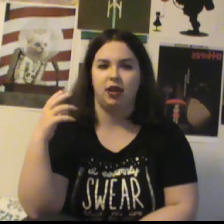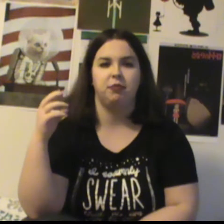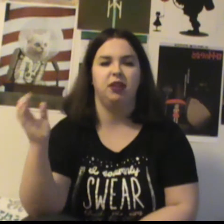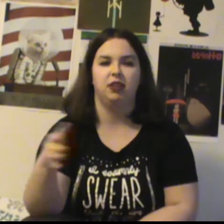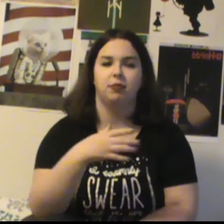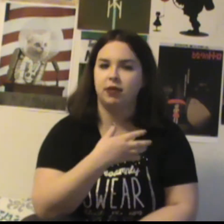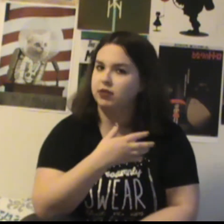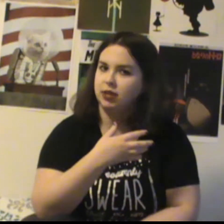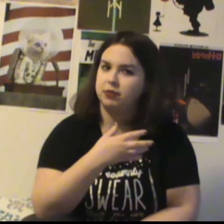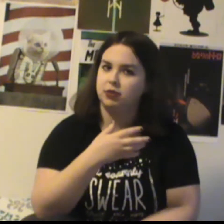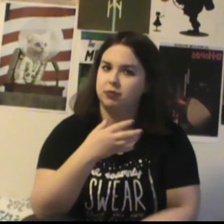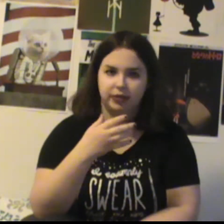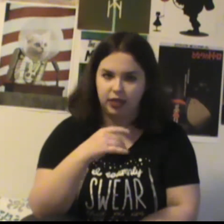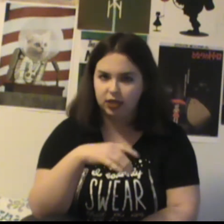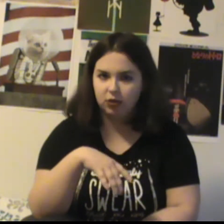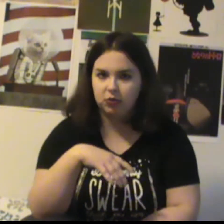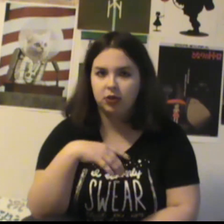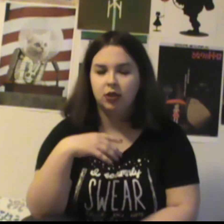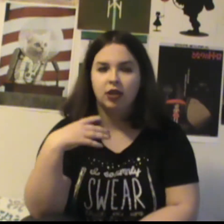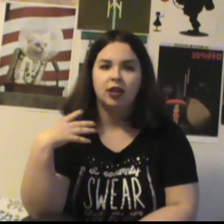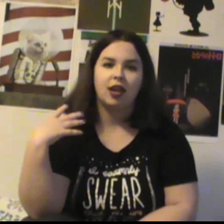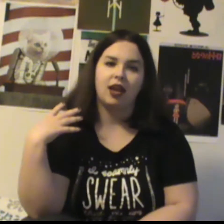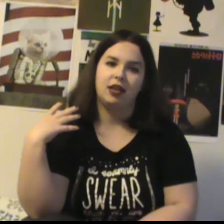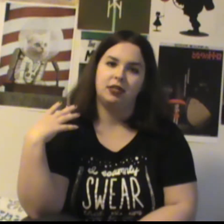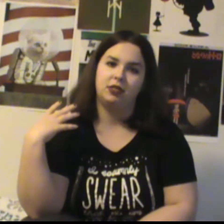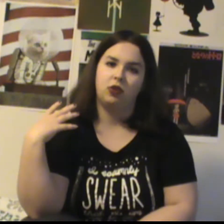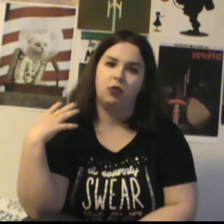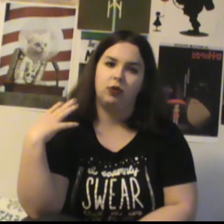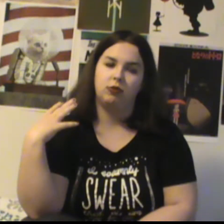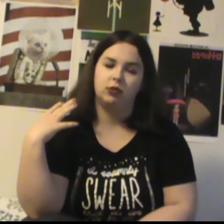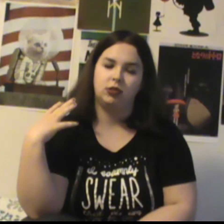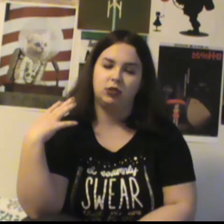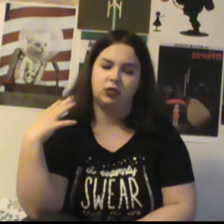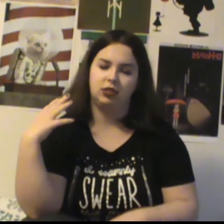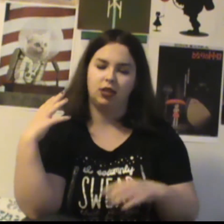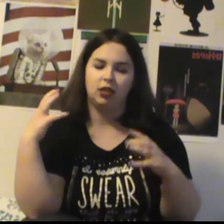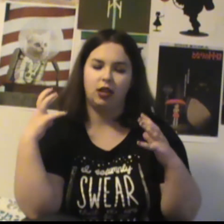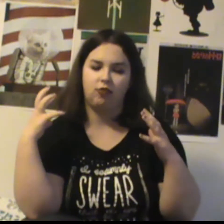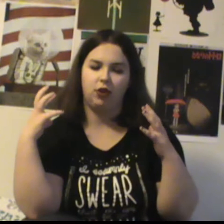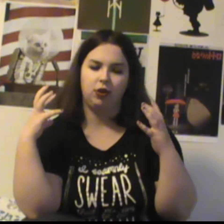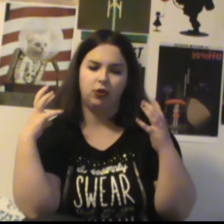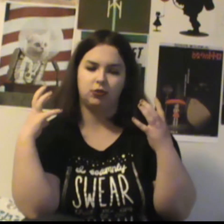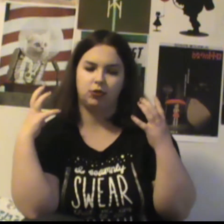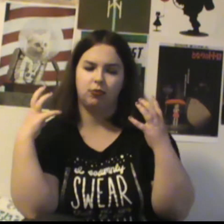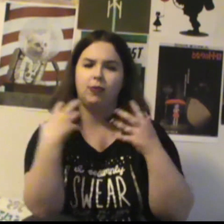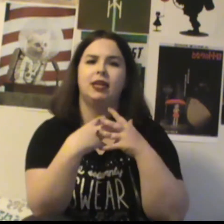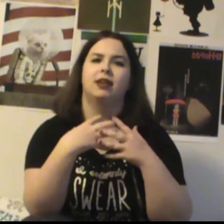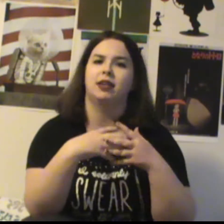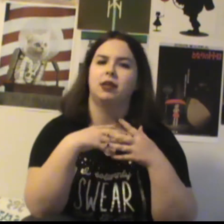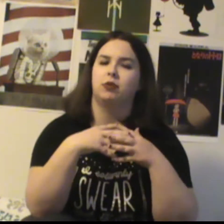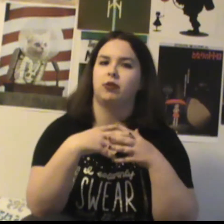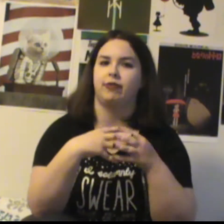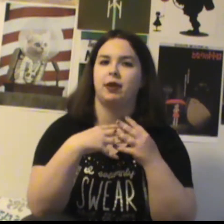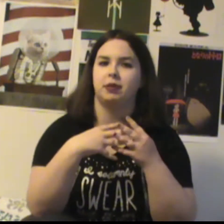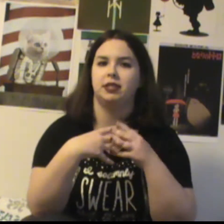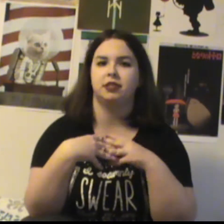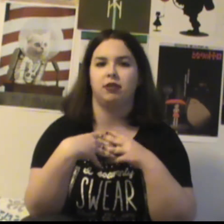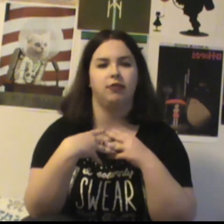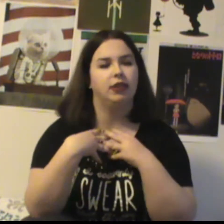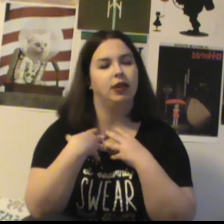happened in the previous episodes with Nico. And so it was just a lot of her sort of reconnecting with her family and stuff, and that